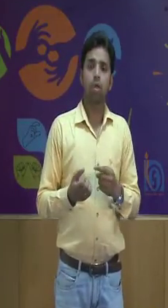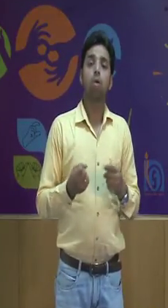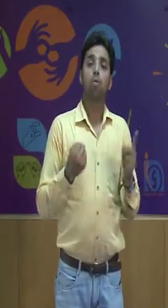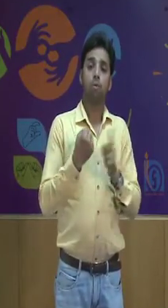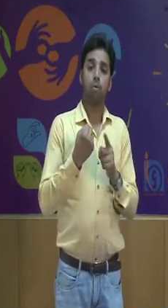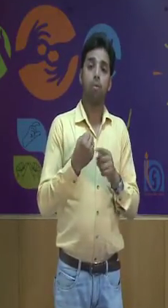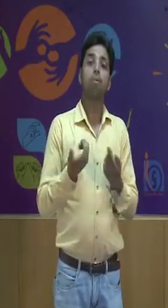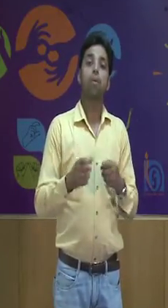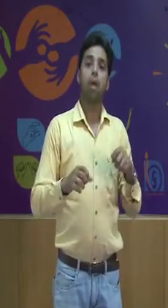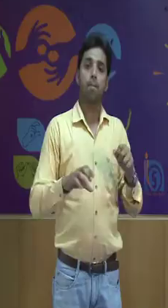wood.